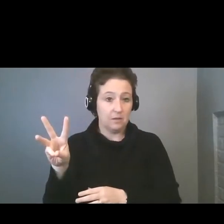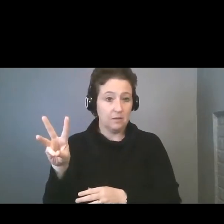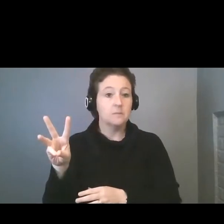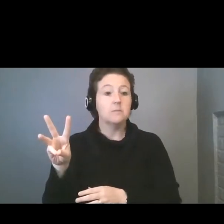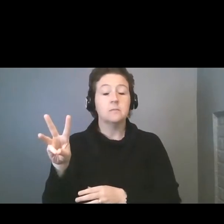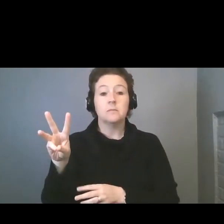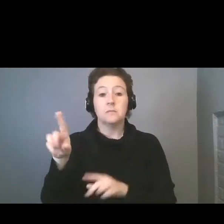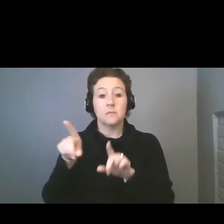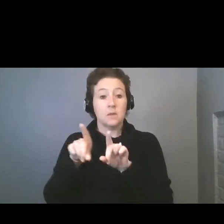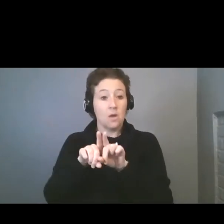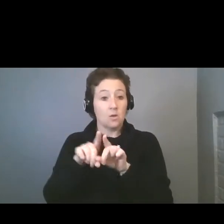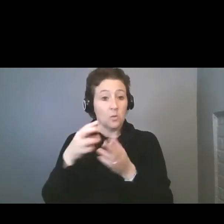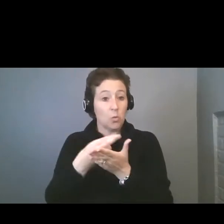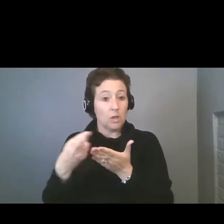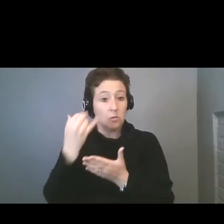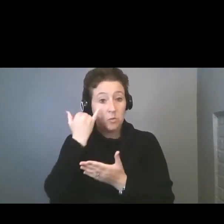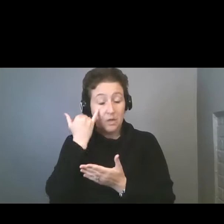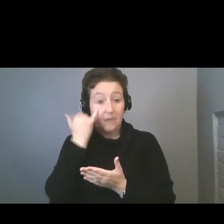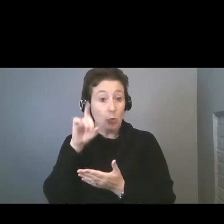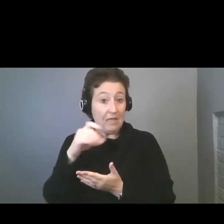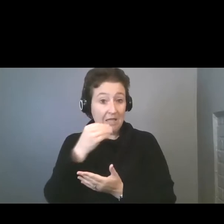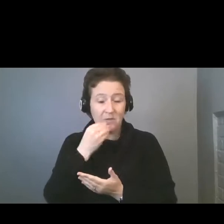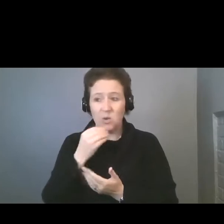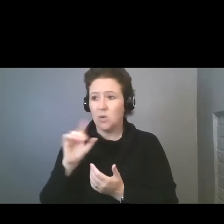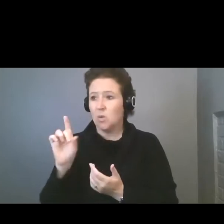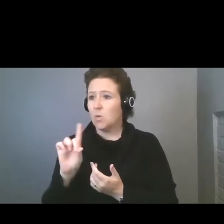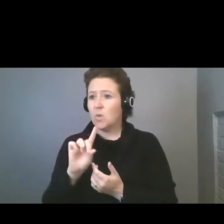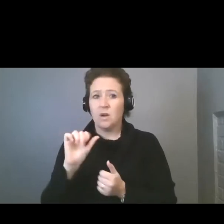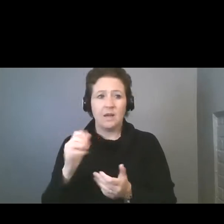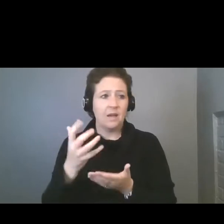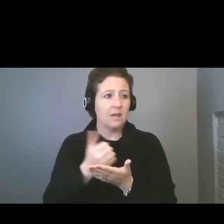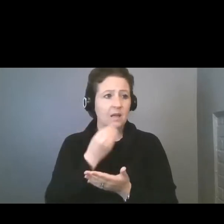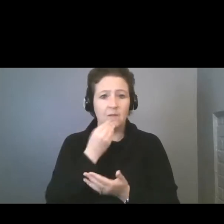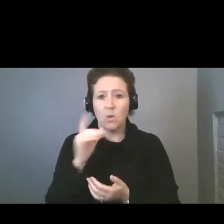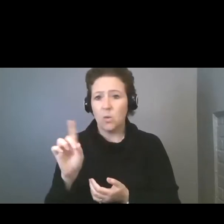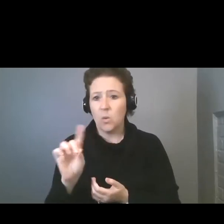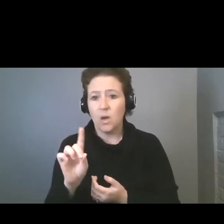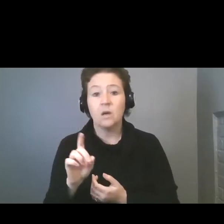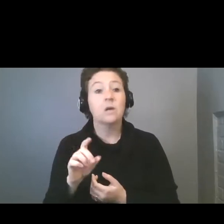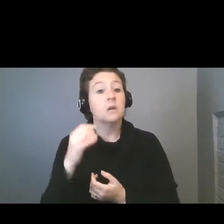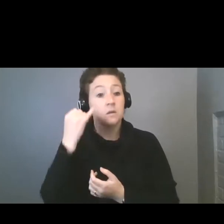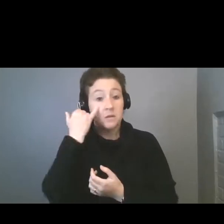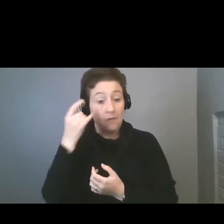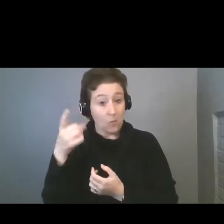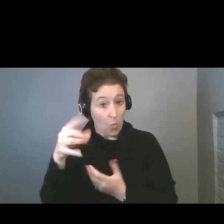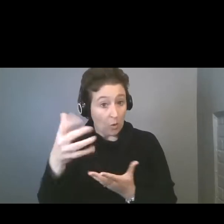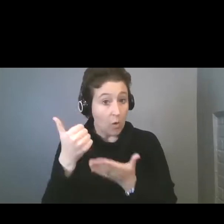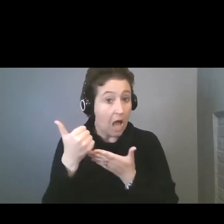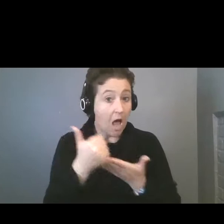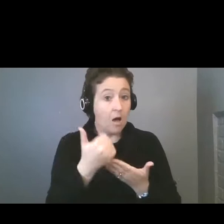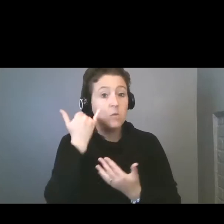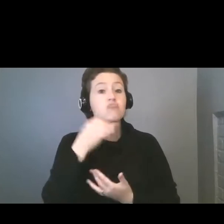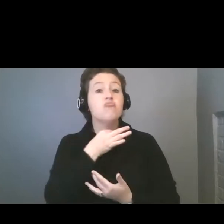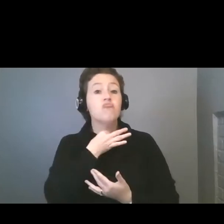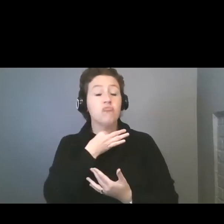well as resources for people who need food and might not know where to turn. So we invite anyone who wants to help or to learn more to visit